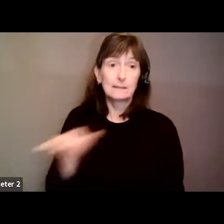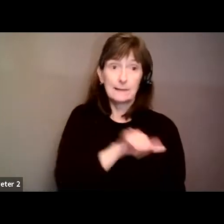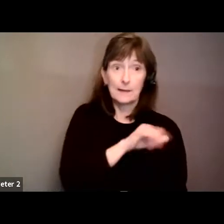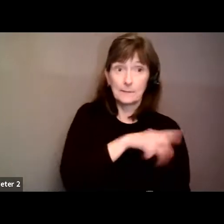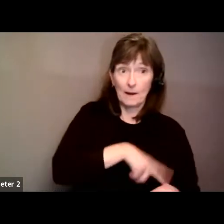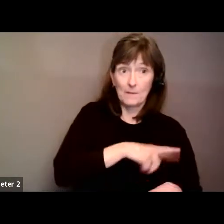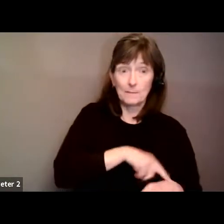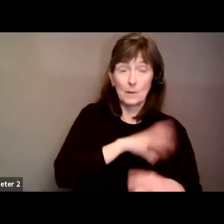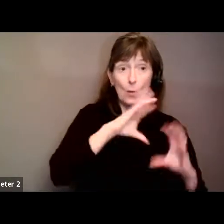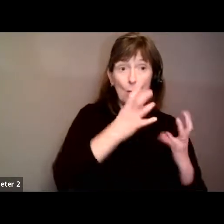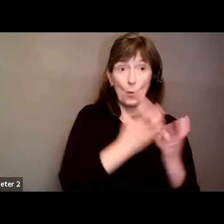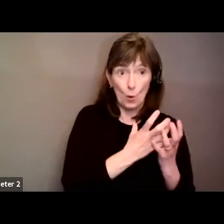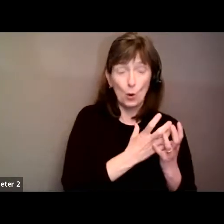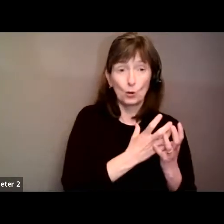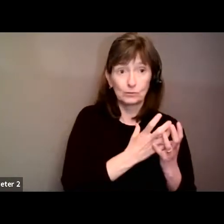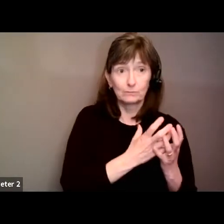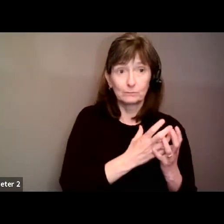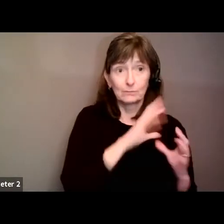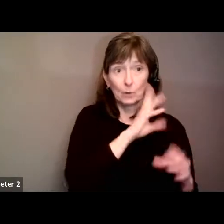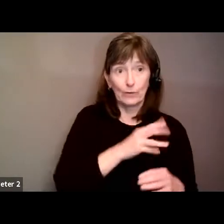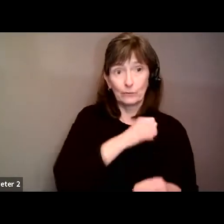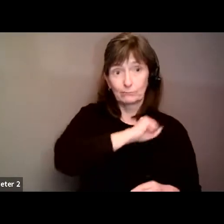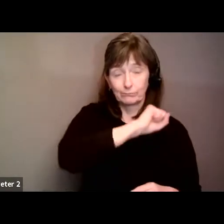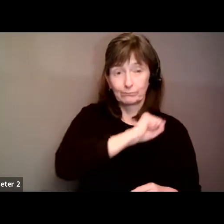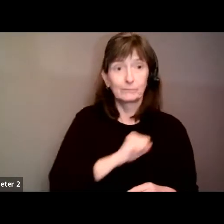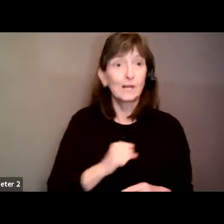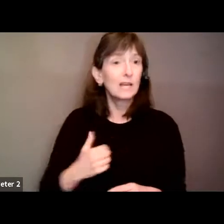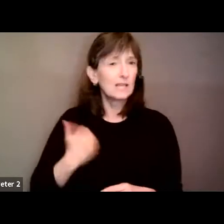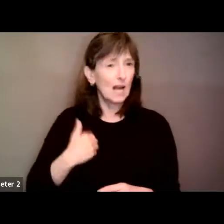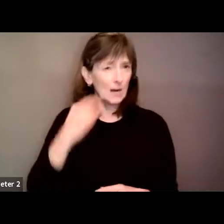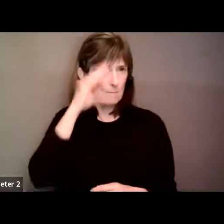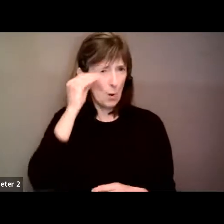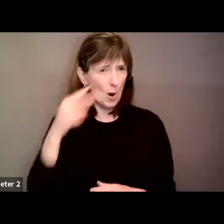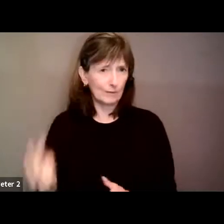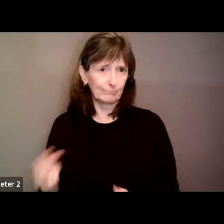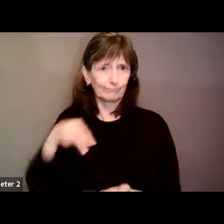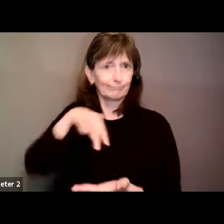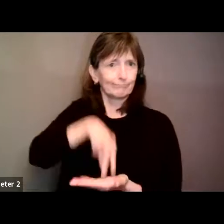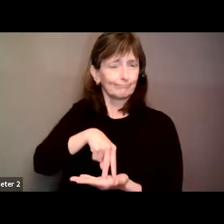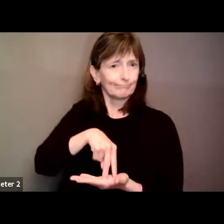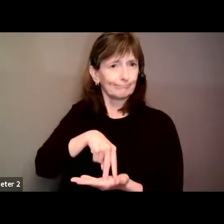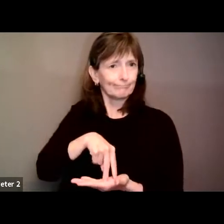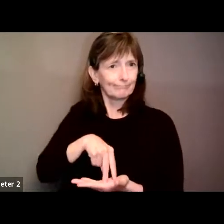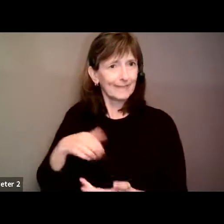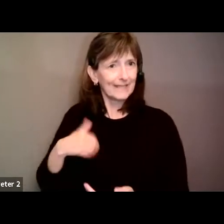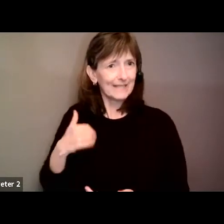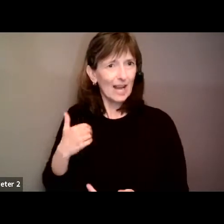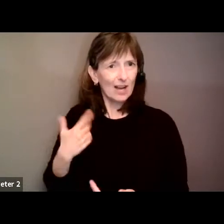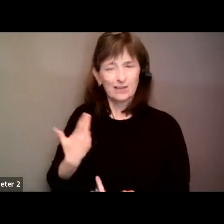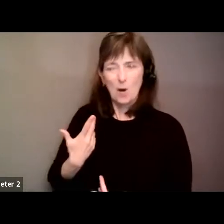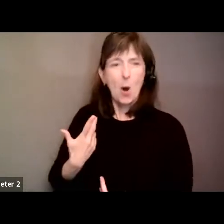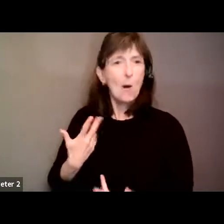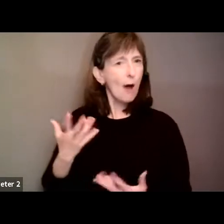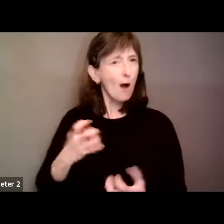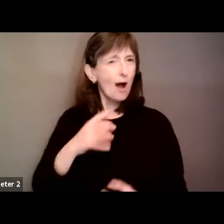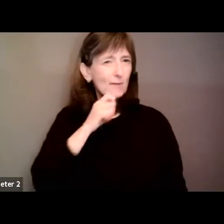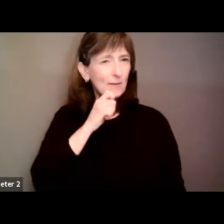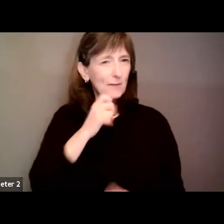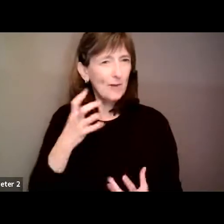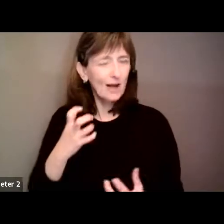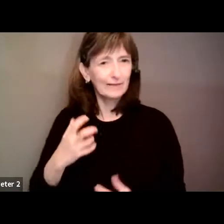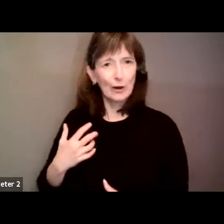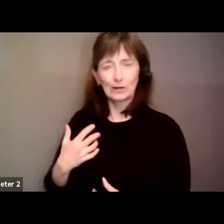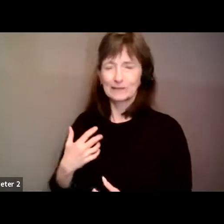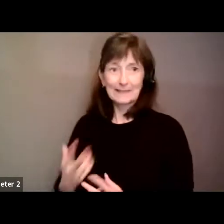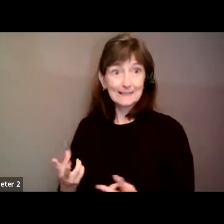was a young boy who took the stage. These kids were eager to get on the mic and not for selfish purposes. It was clear